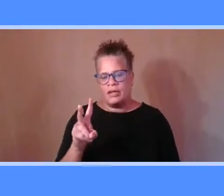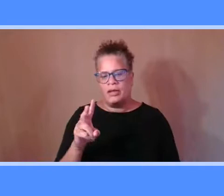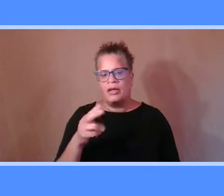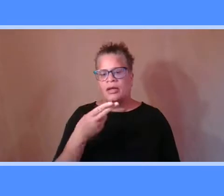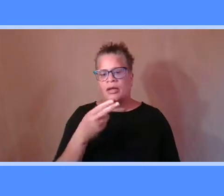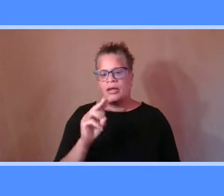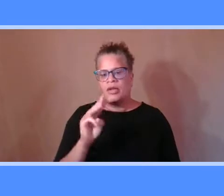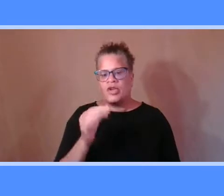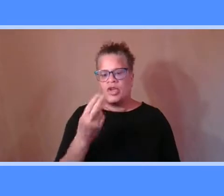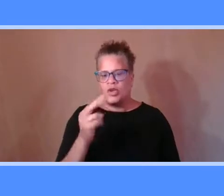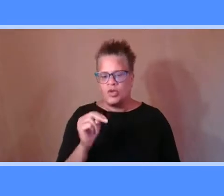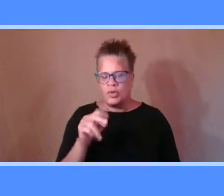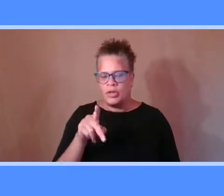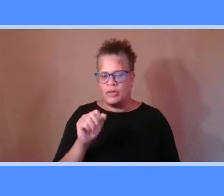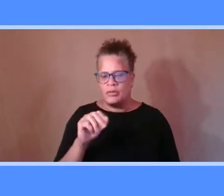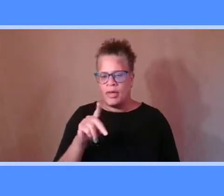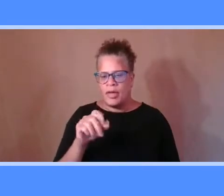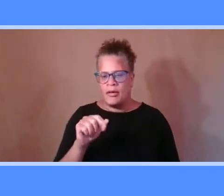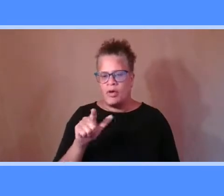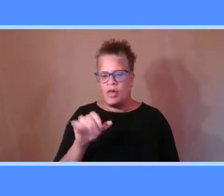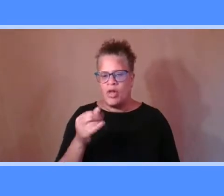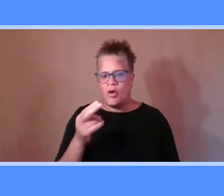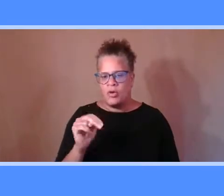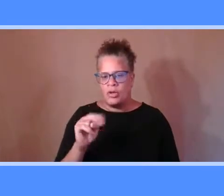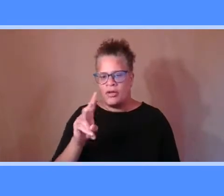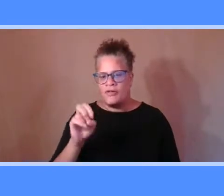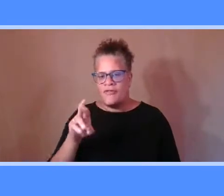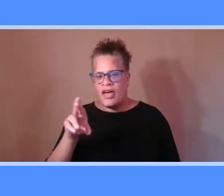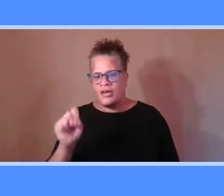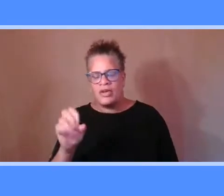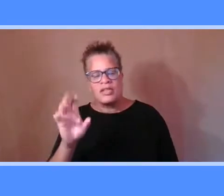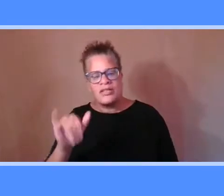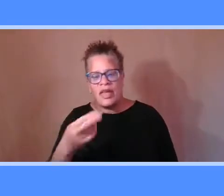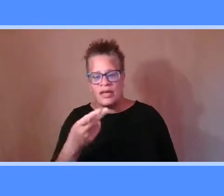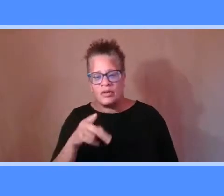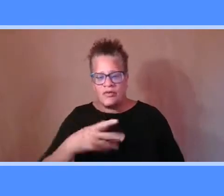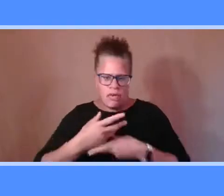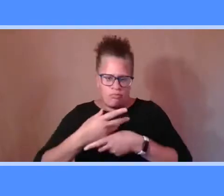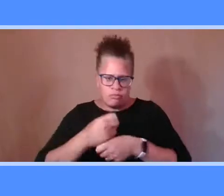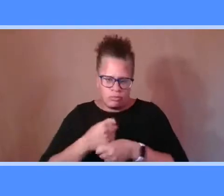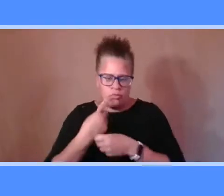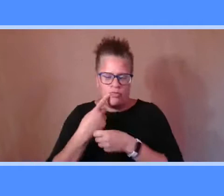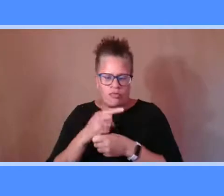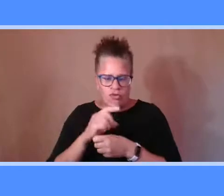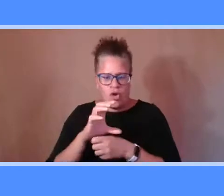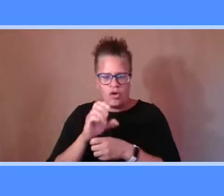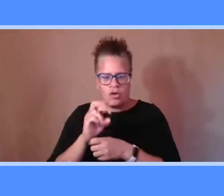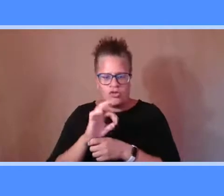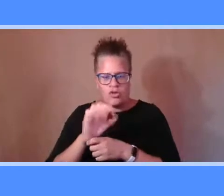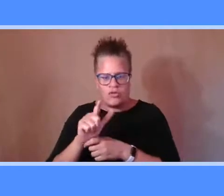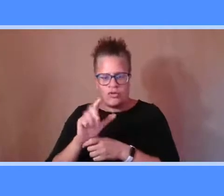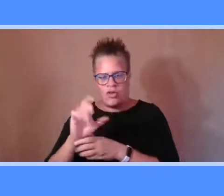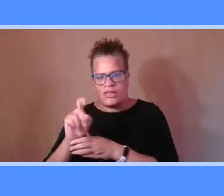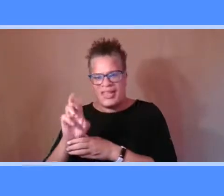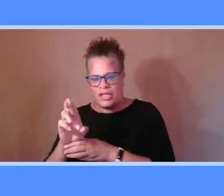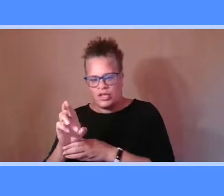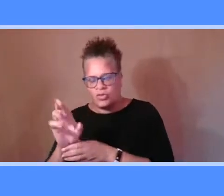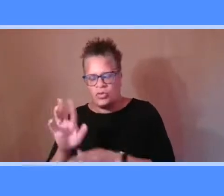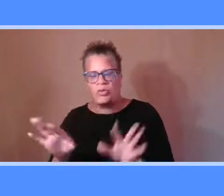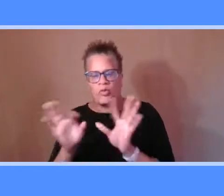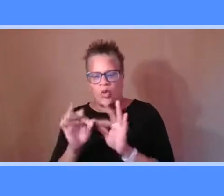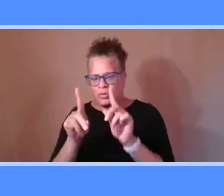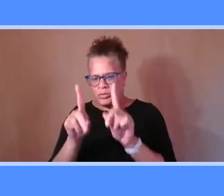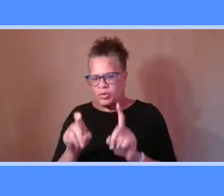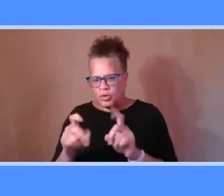the human papillomavirus, and it's one of the main risk factors for cervical cancer. And so you should be checked